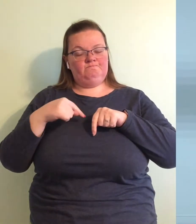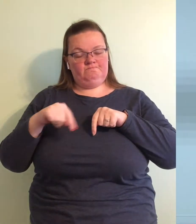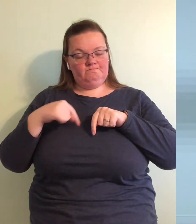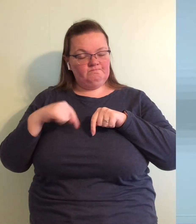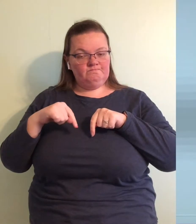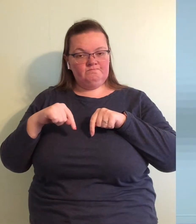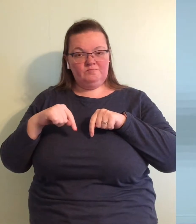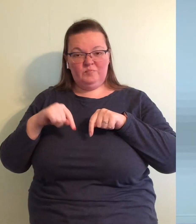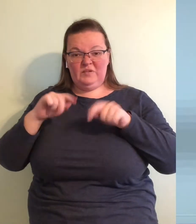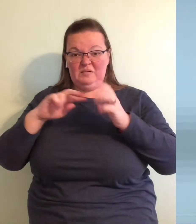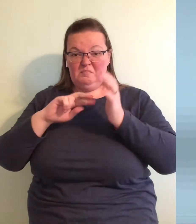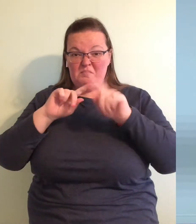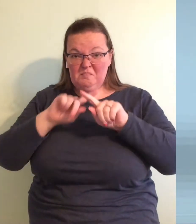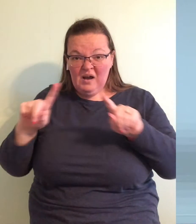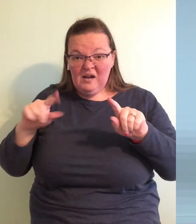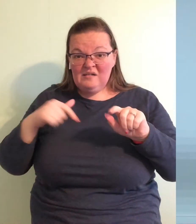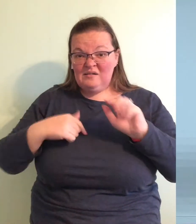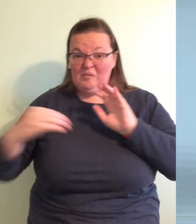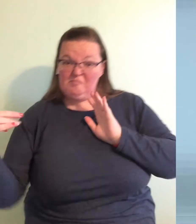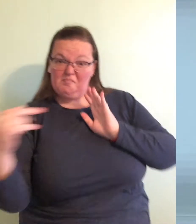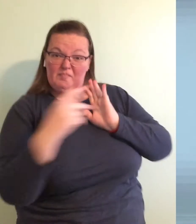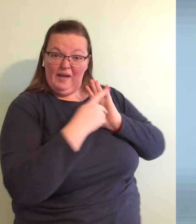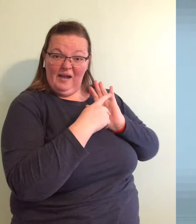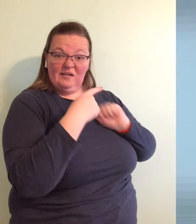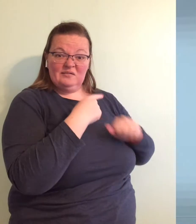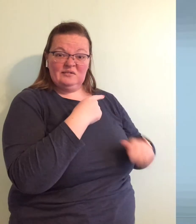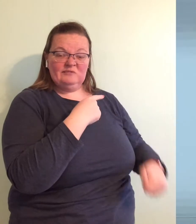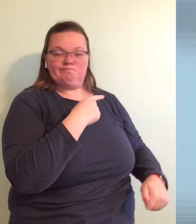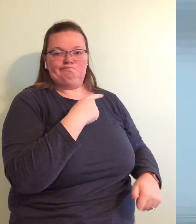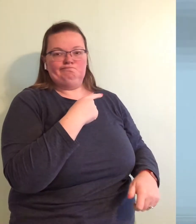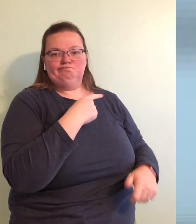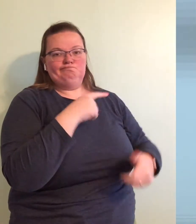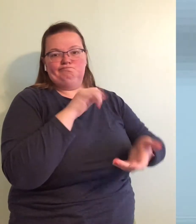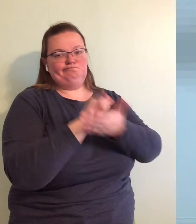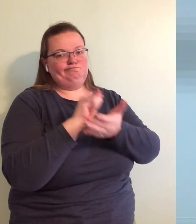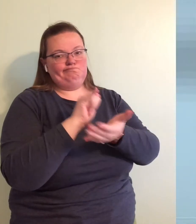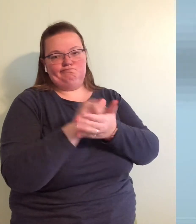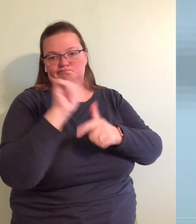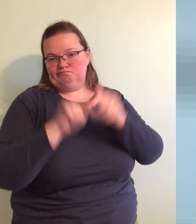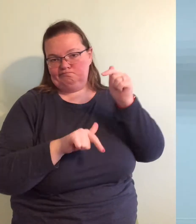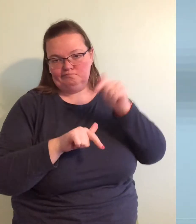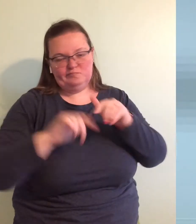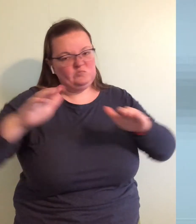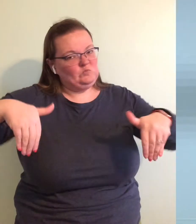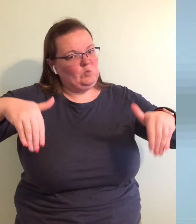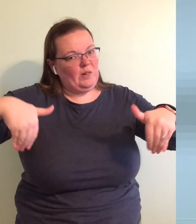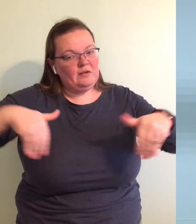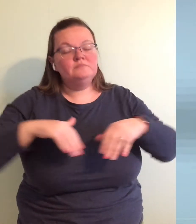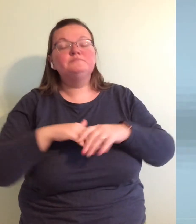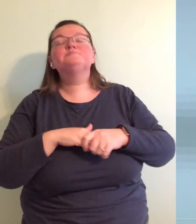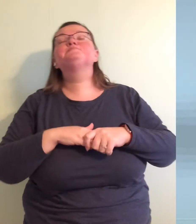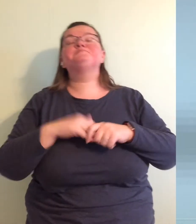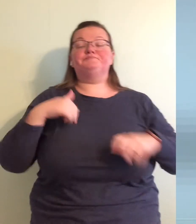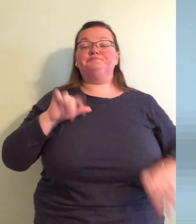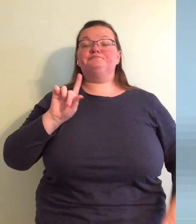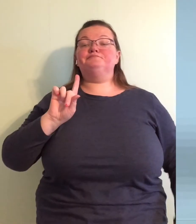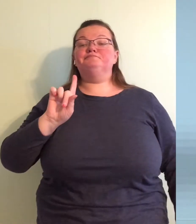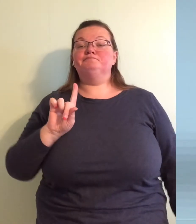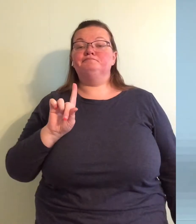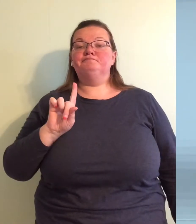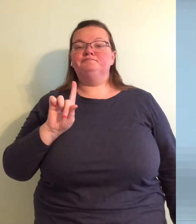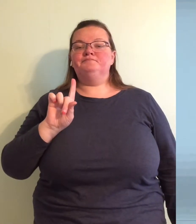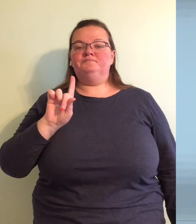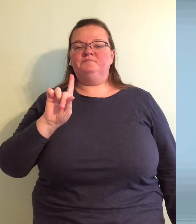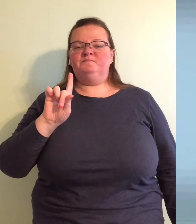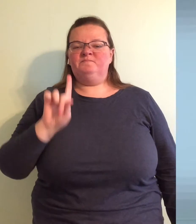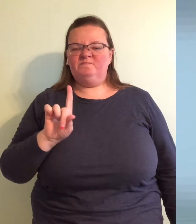late to think of turning back now. He crossed the river on the ice and walked up to the house. There was nothing stirring, not